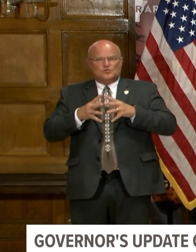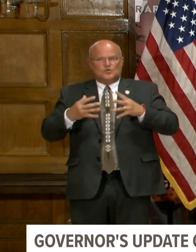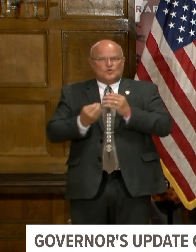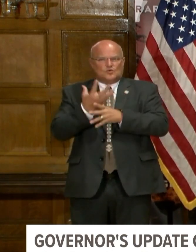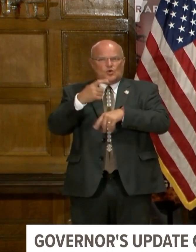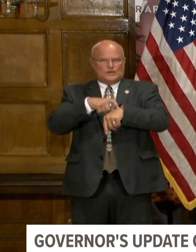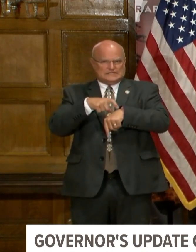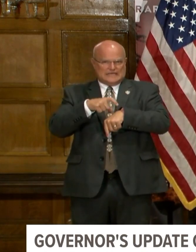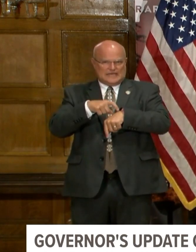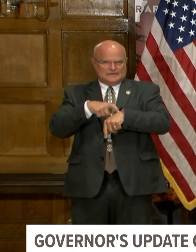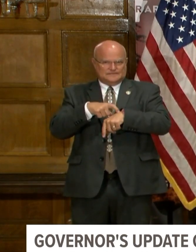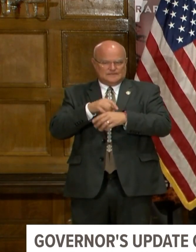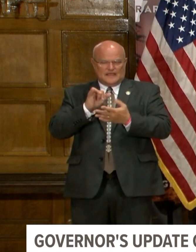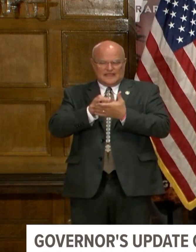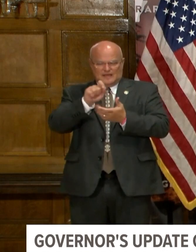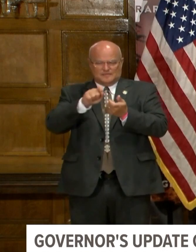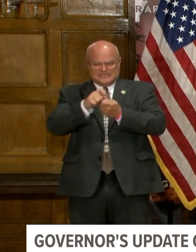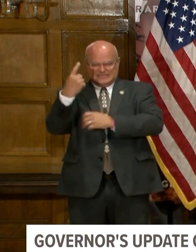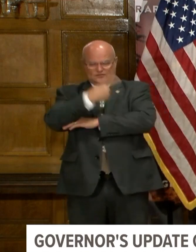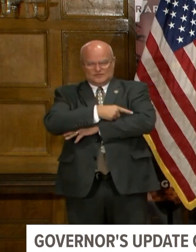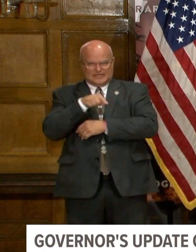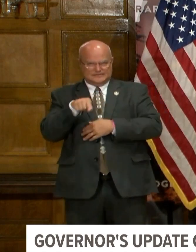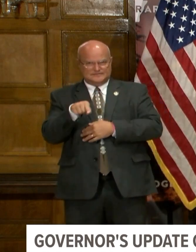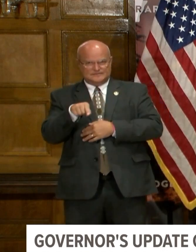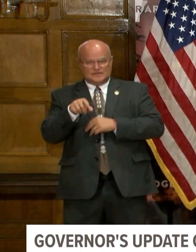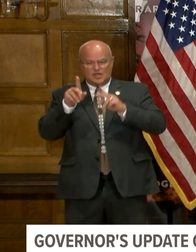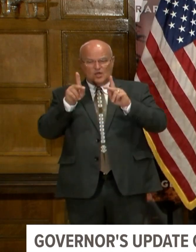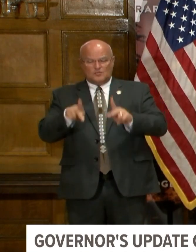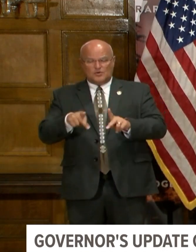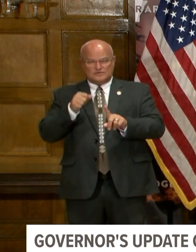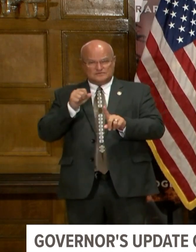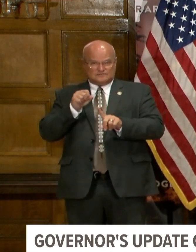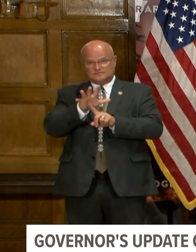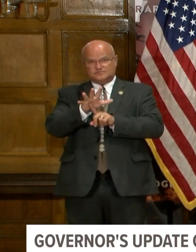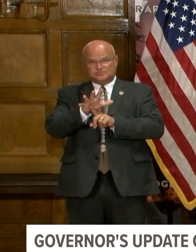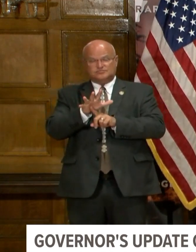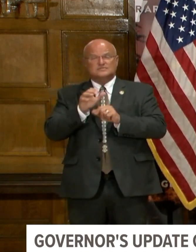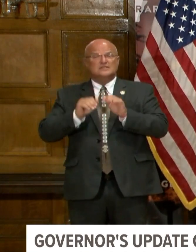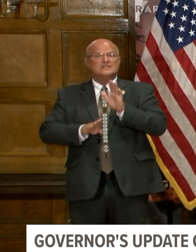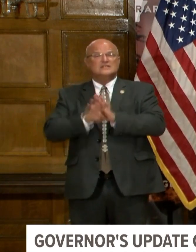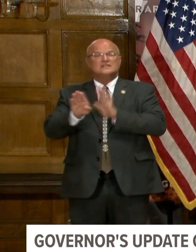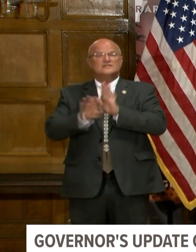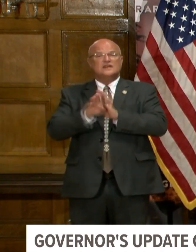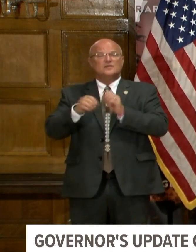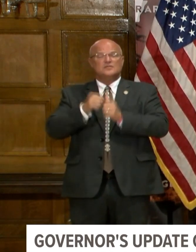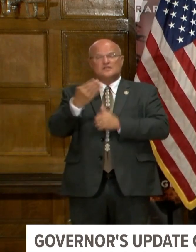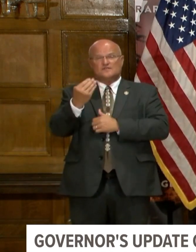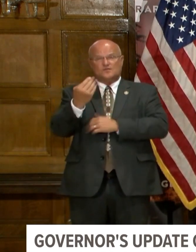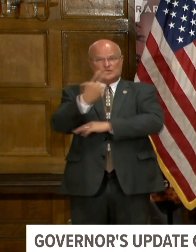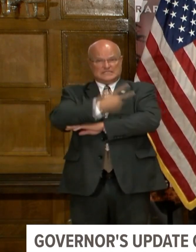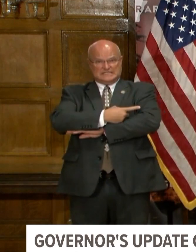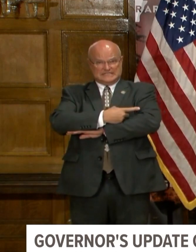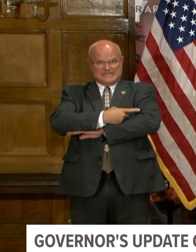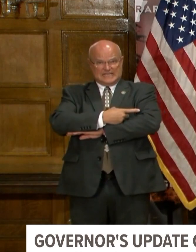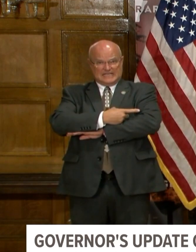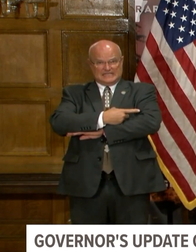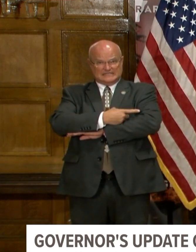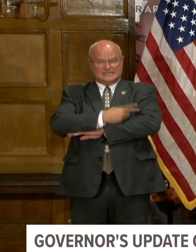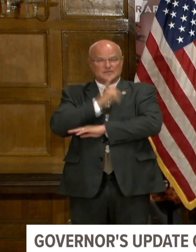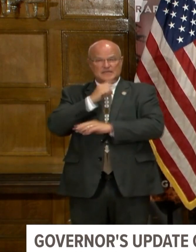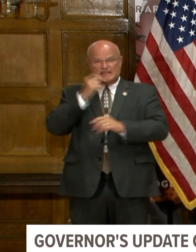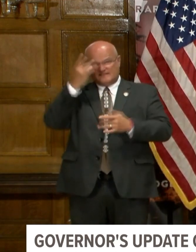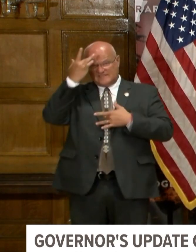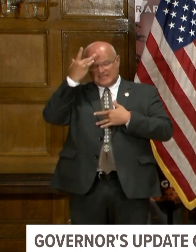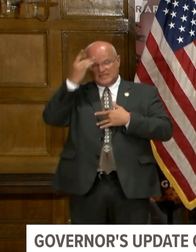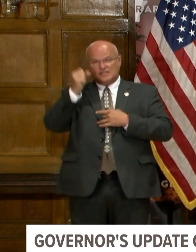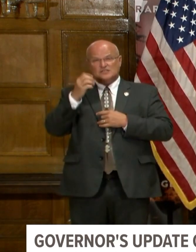at that particular day. A person who's infected can develop symptoms within 14 days of being